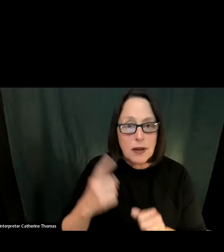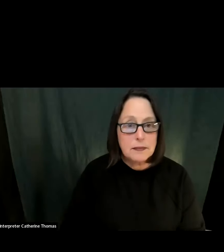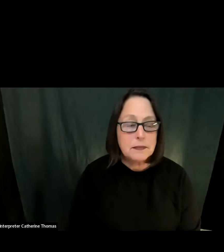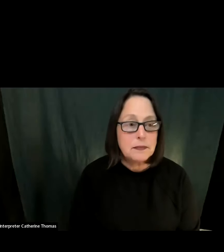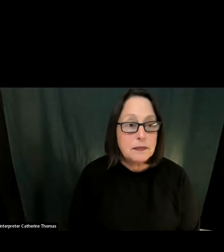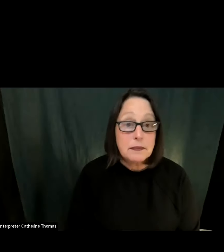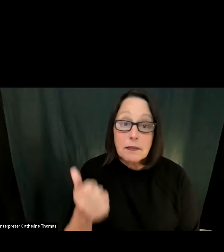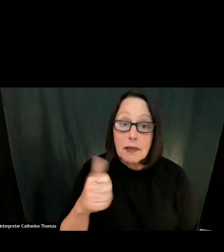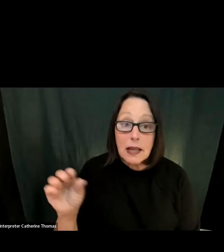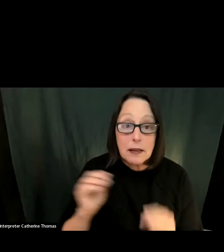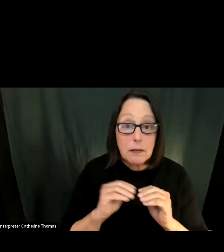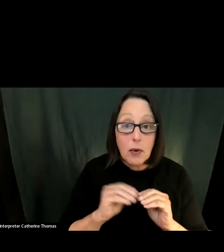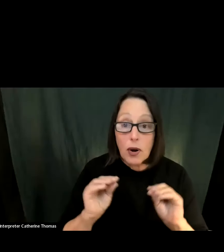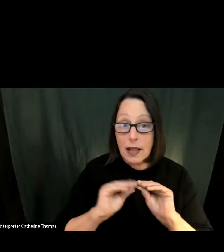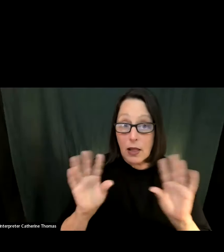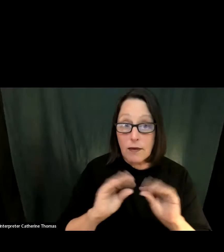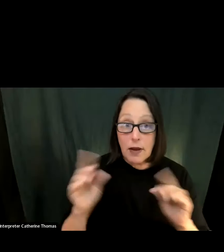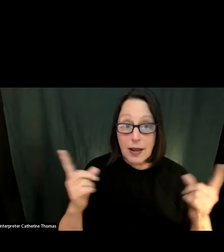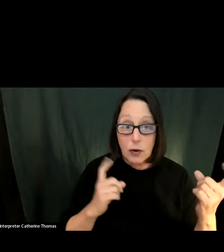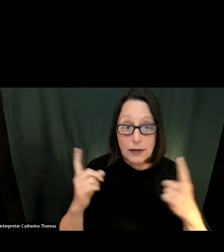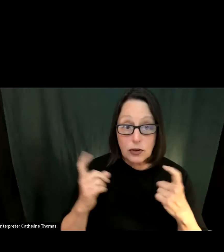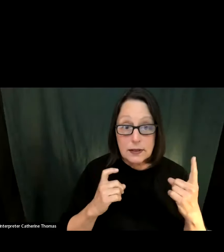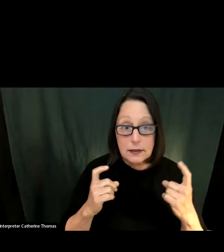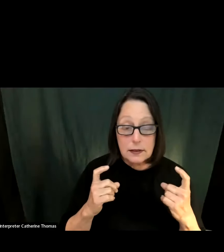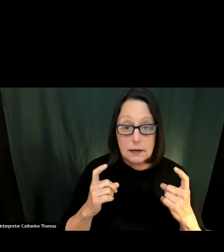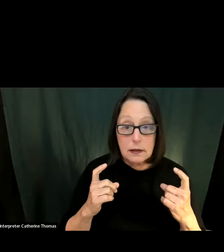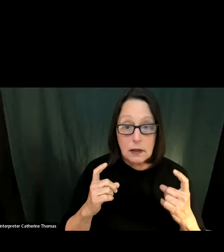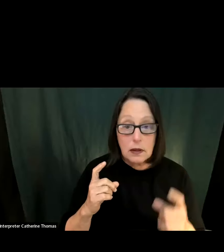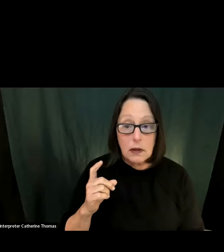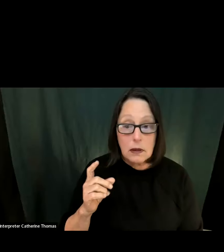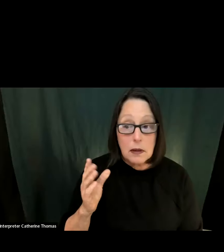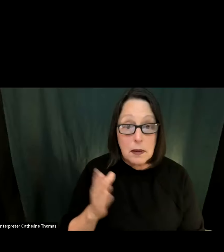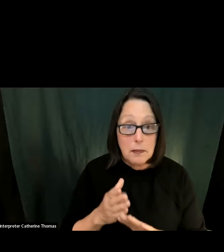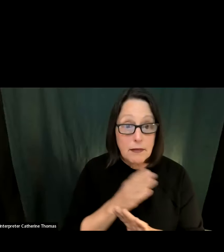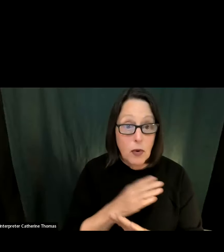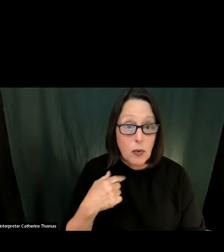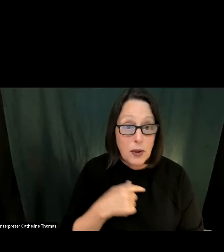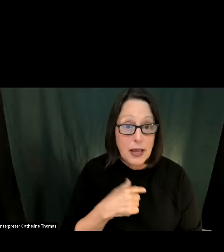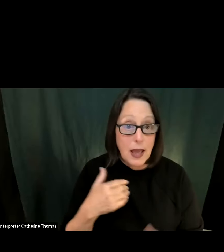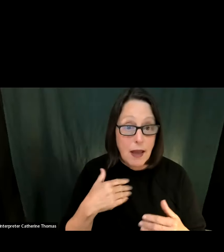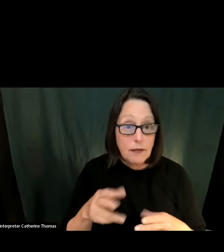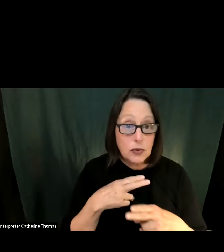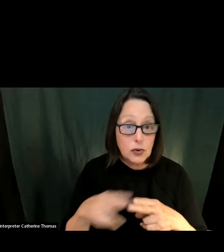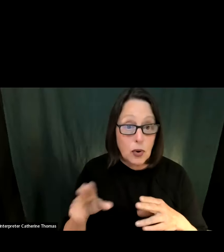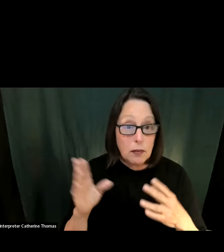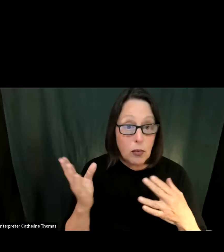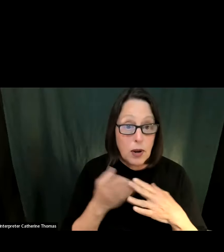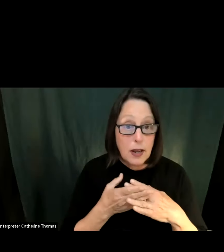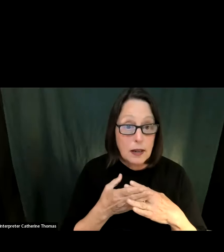Okay, any other clarifying questions or before we take a short break?